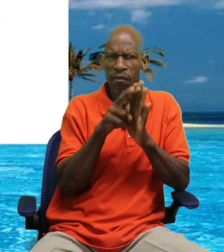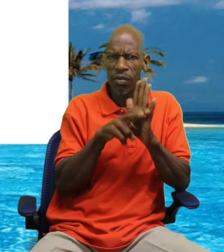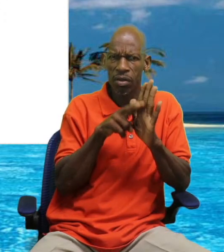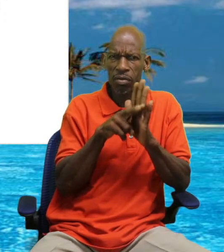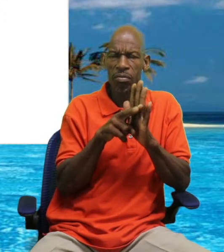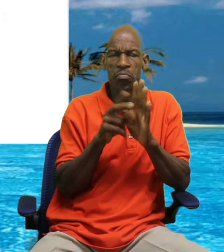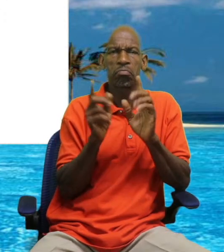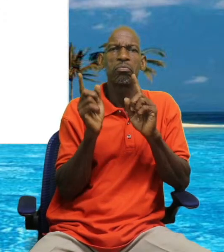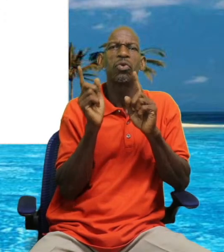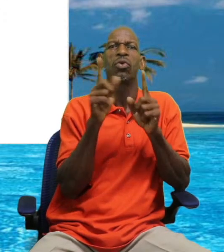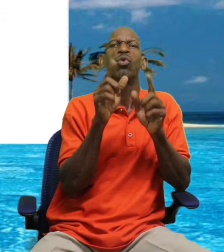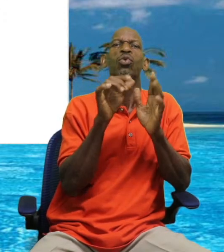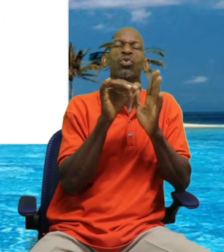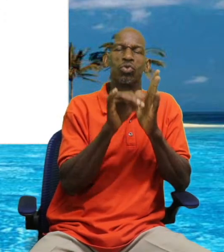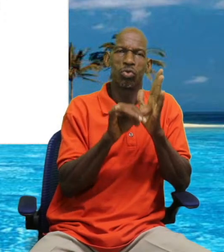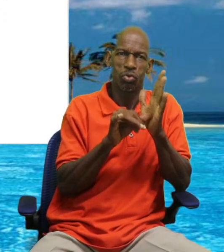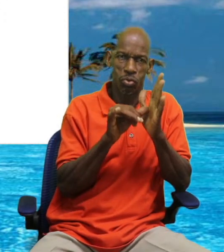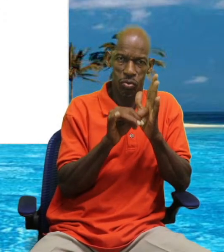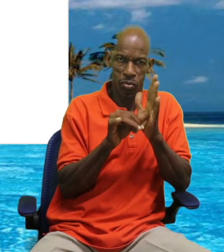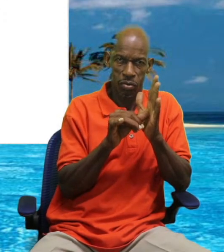our Facebook page,